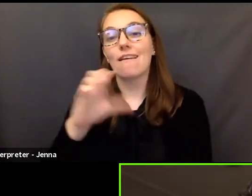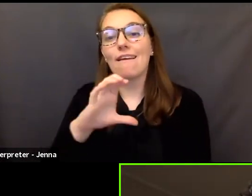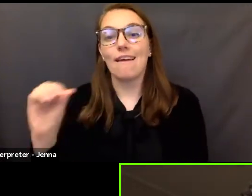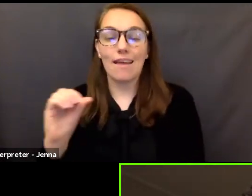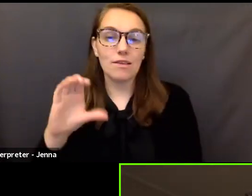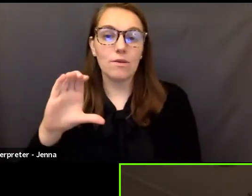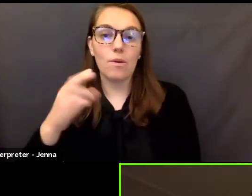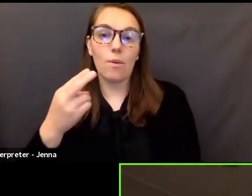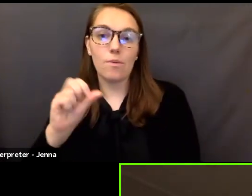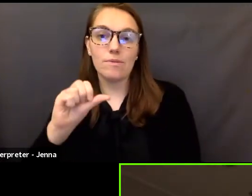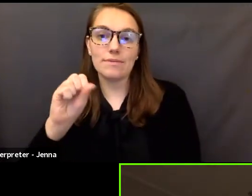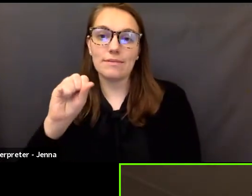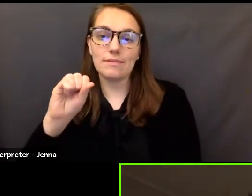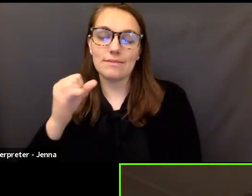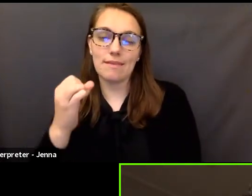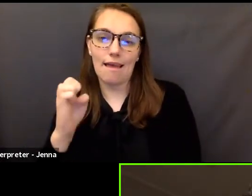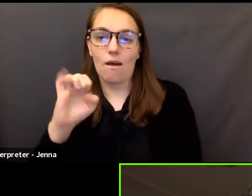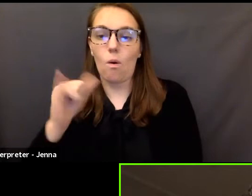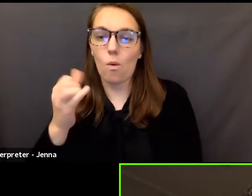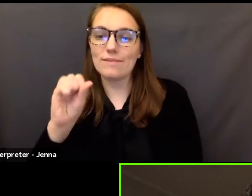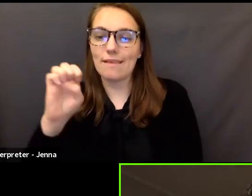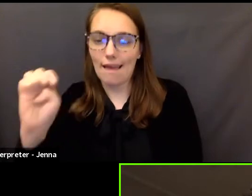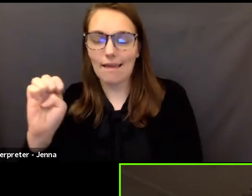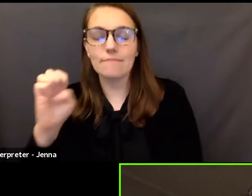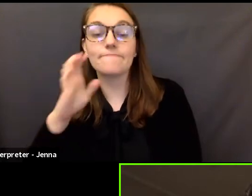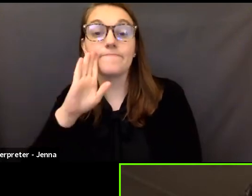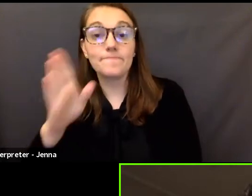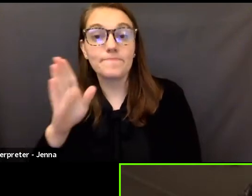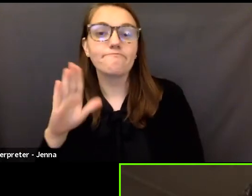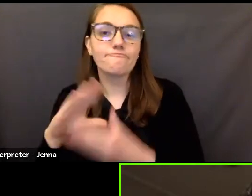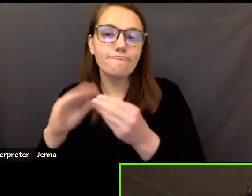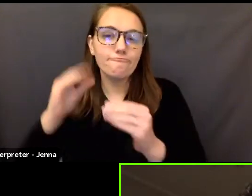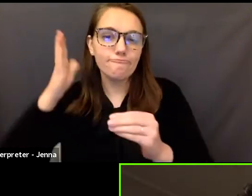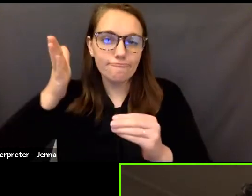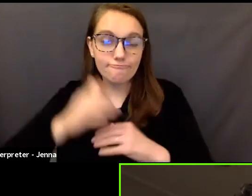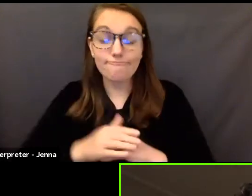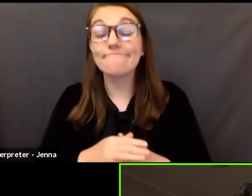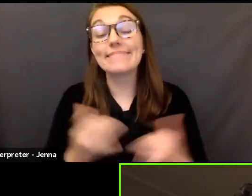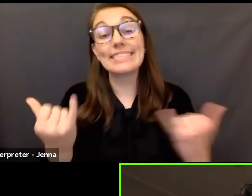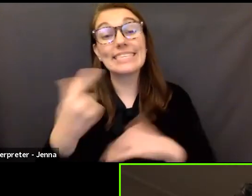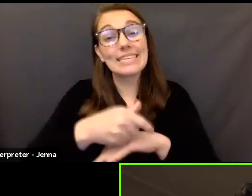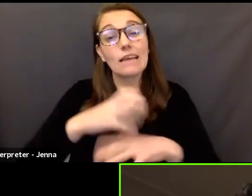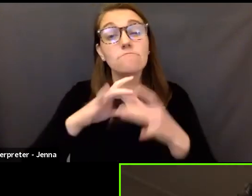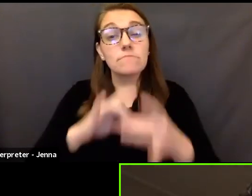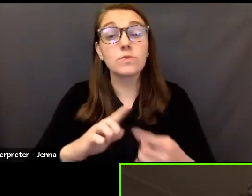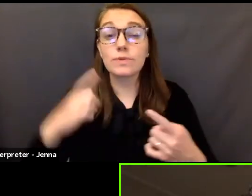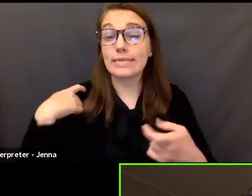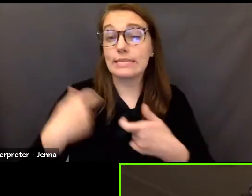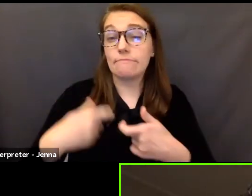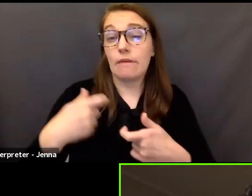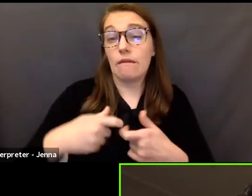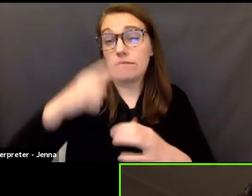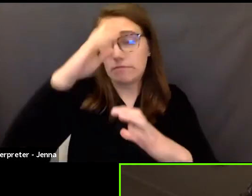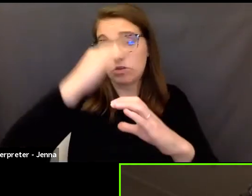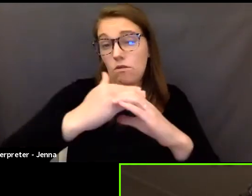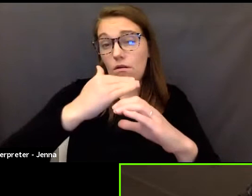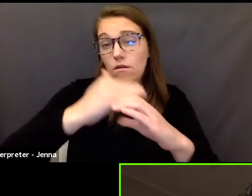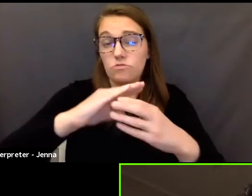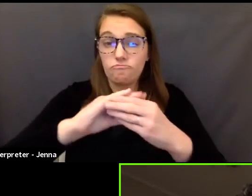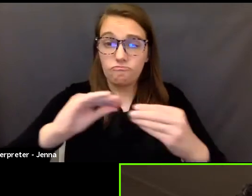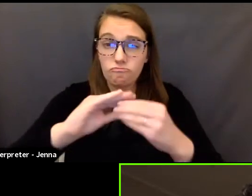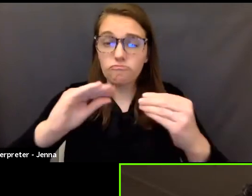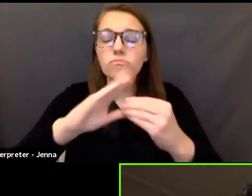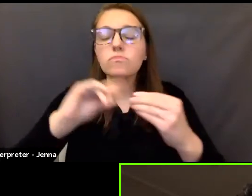Alfon. Today's event continues our Hispanic theology series, a part of our ongoing commitment to present the depths and breadths of the